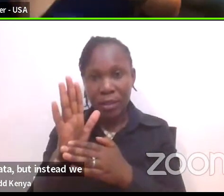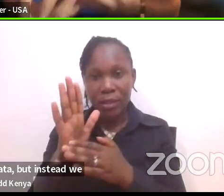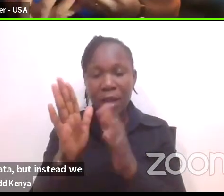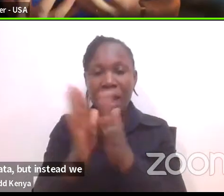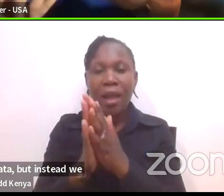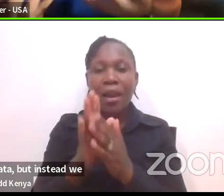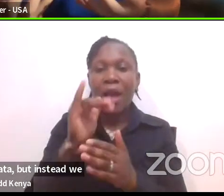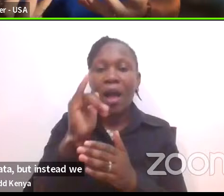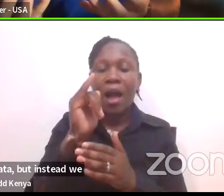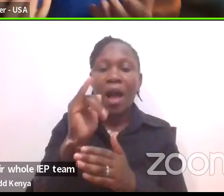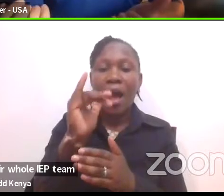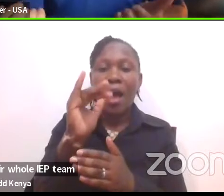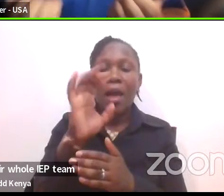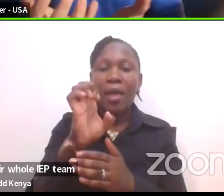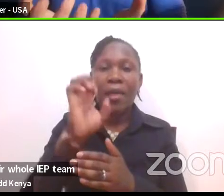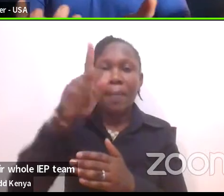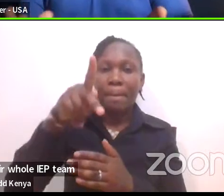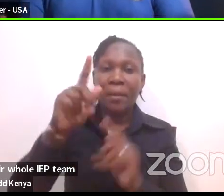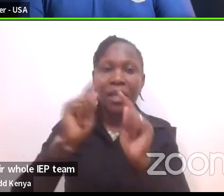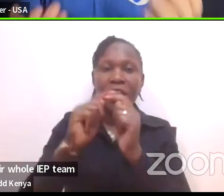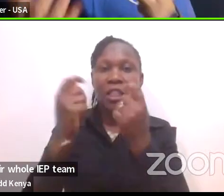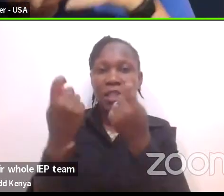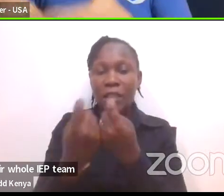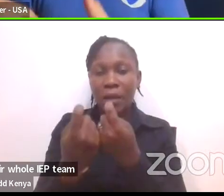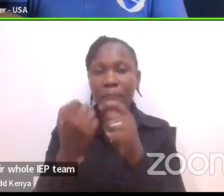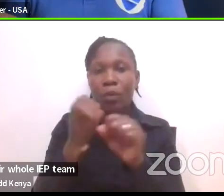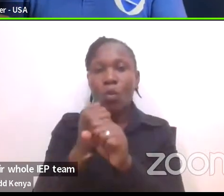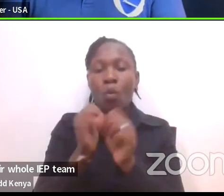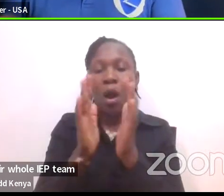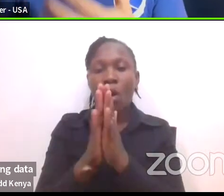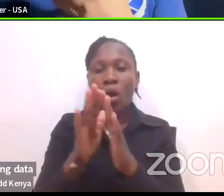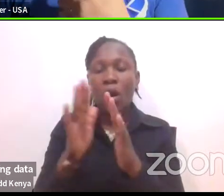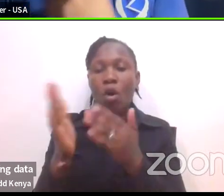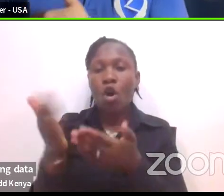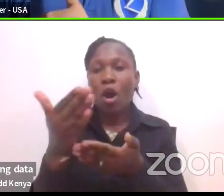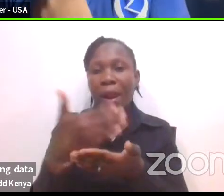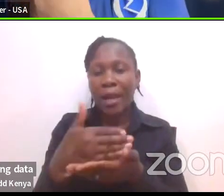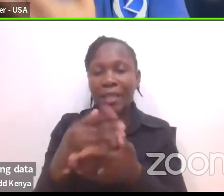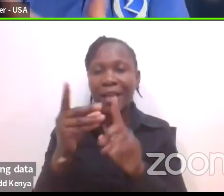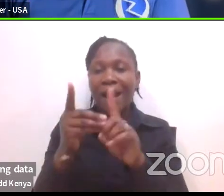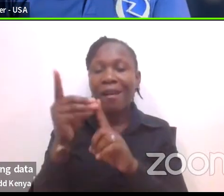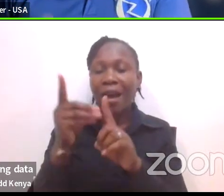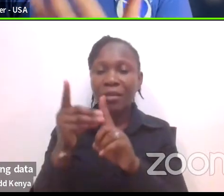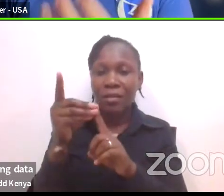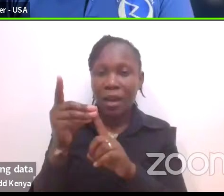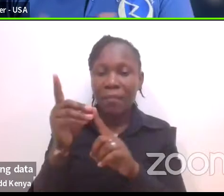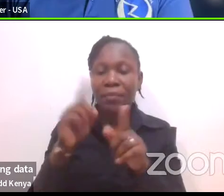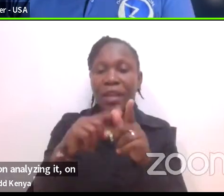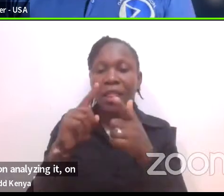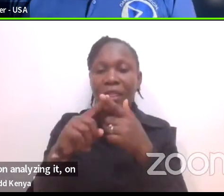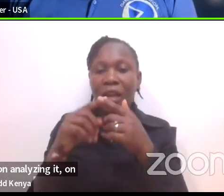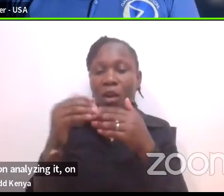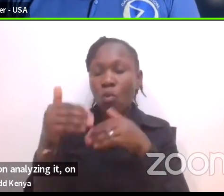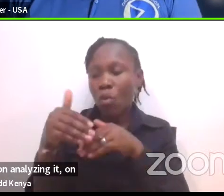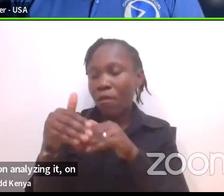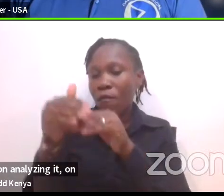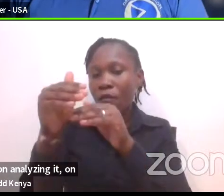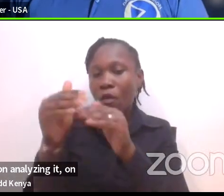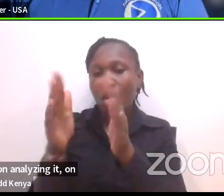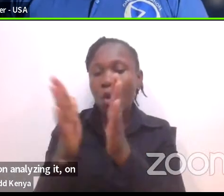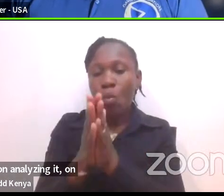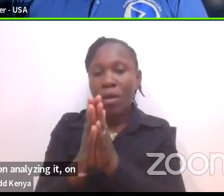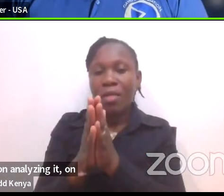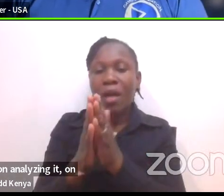to, collaborate on collecting data, on analyzing it, on then aligning that with what those aspirations